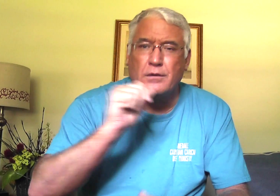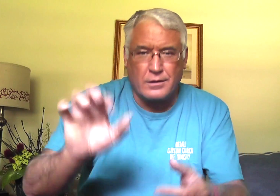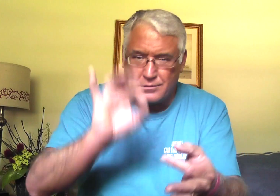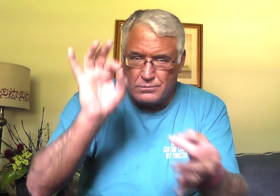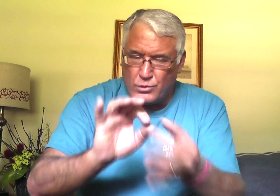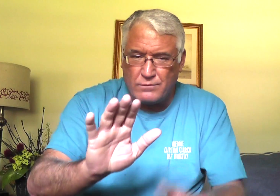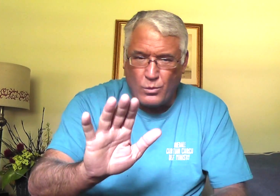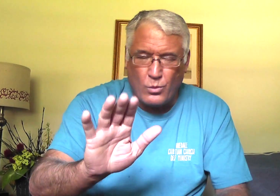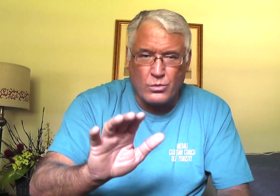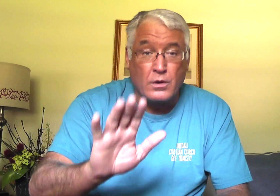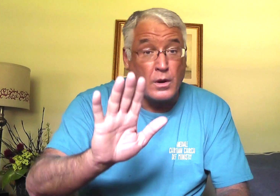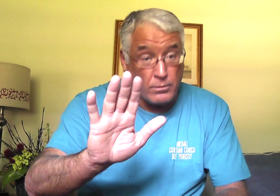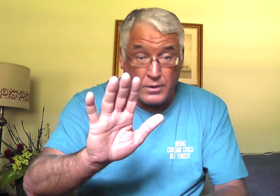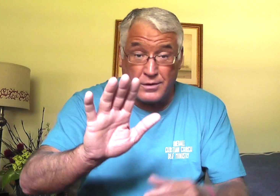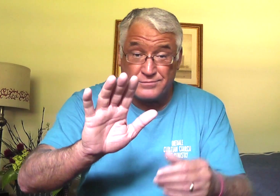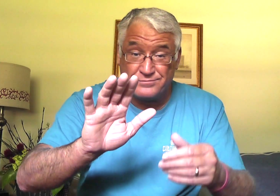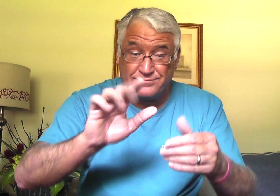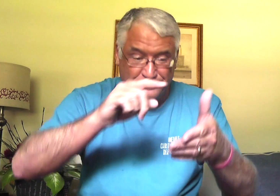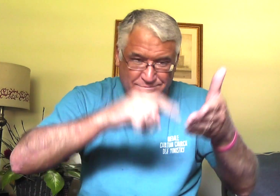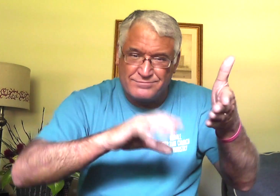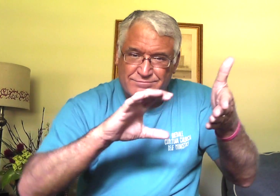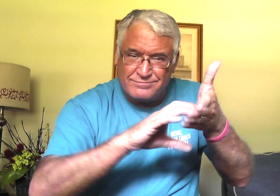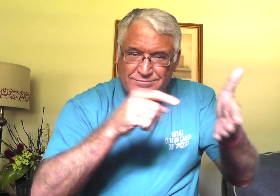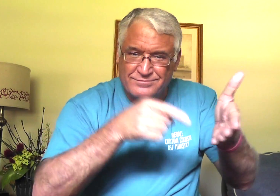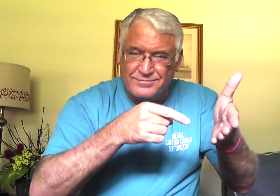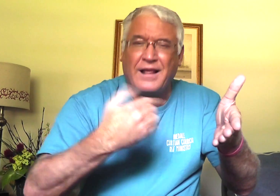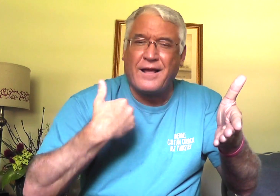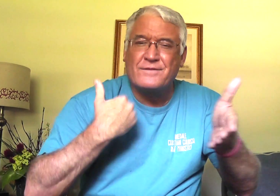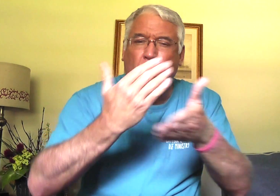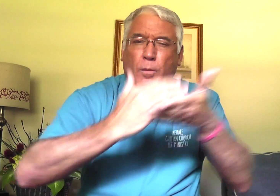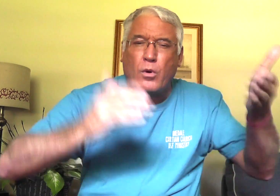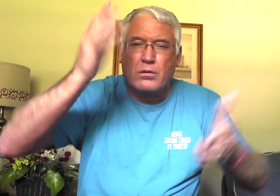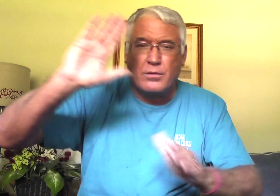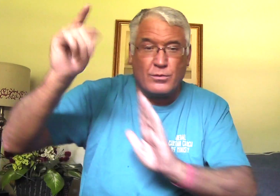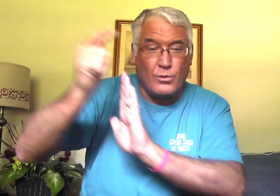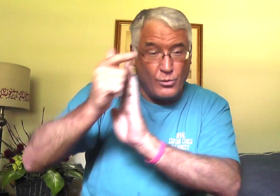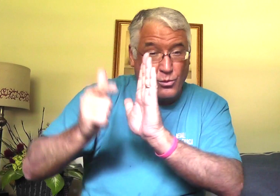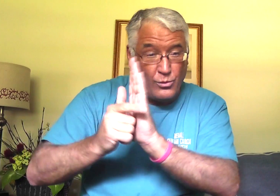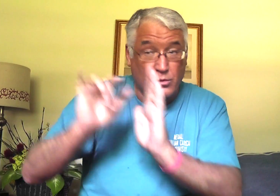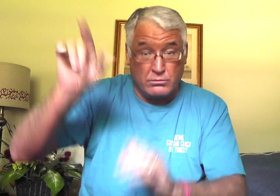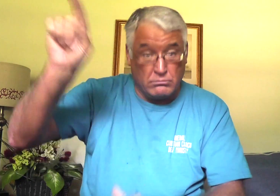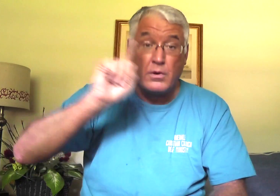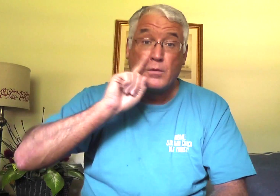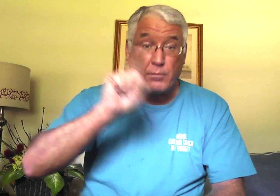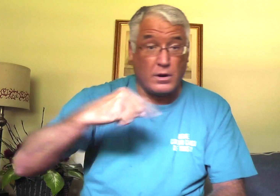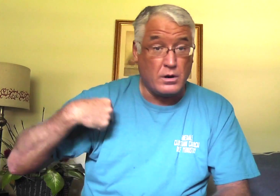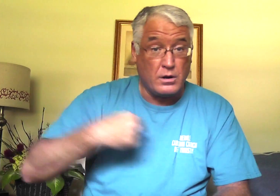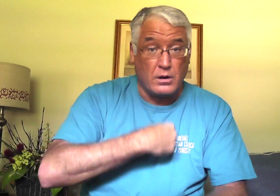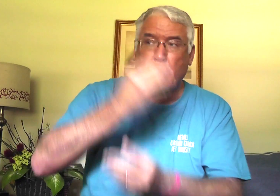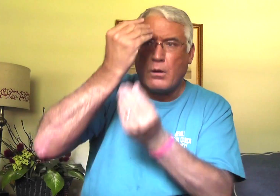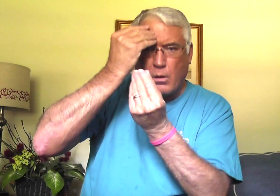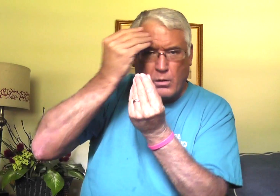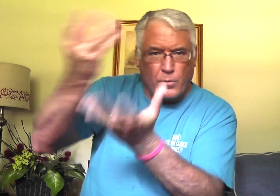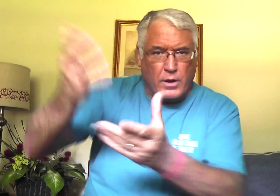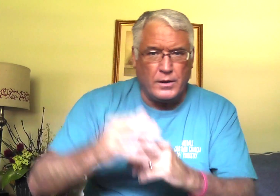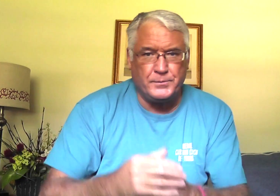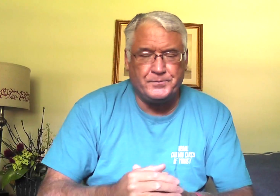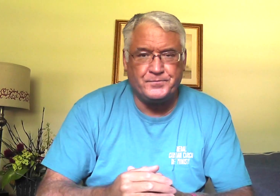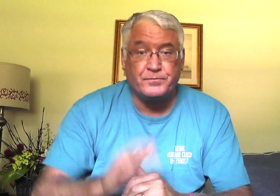No, not perfectly. Now, in this section, we will notice that part of the law is in this